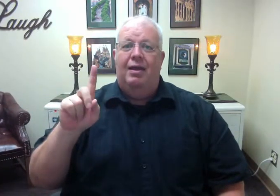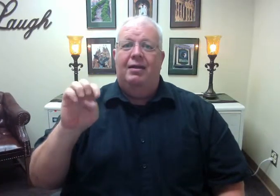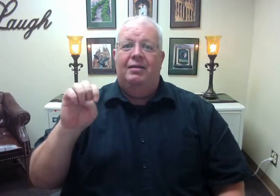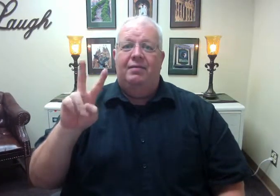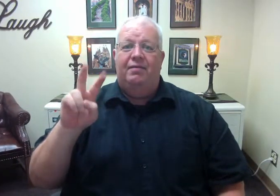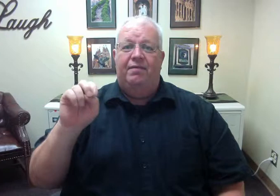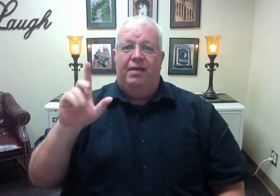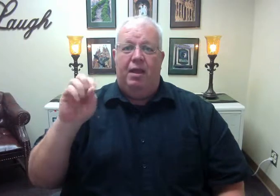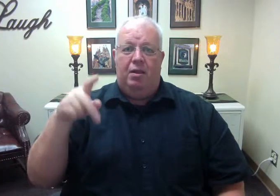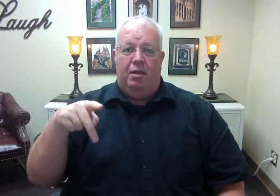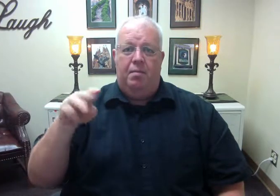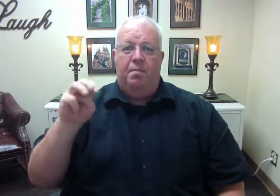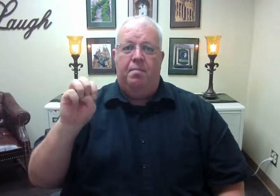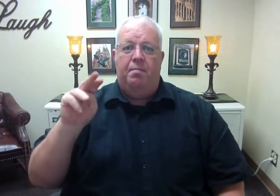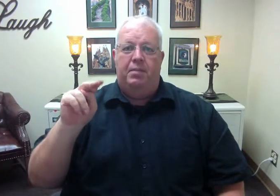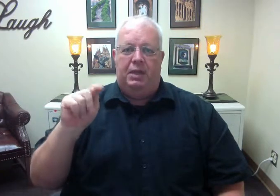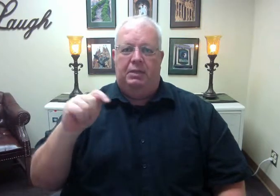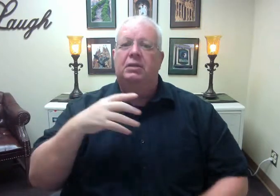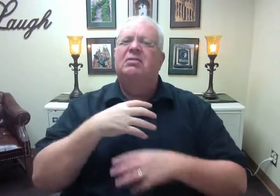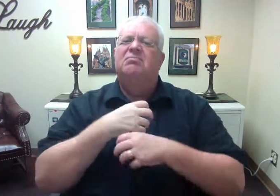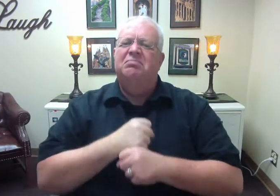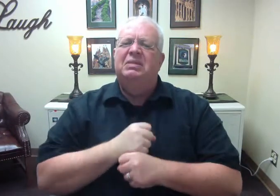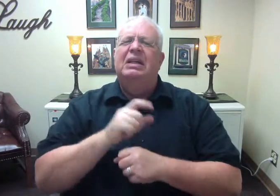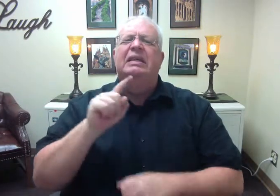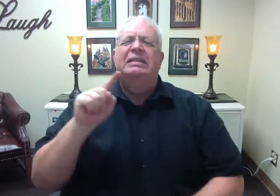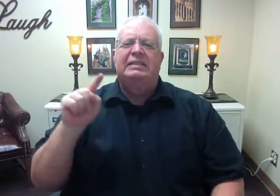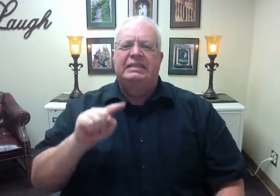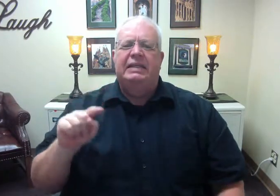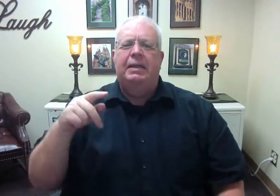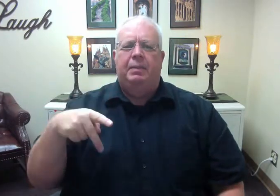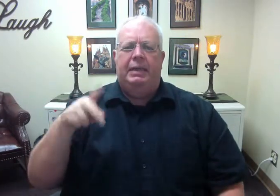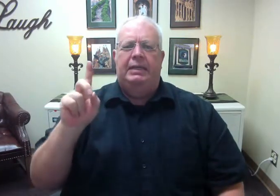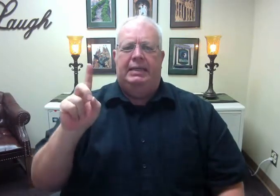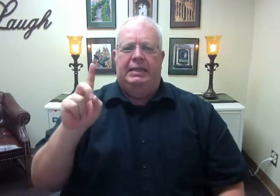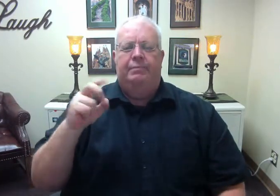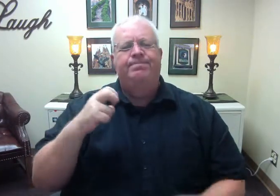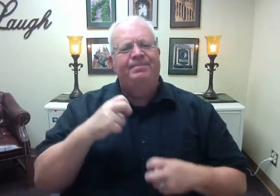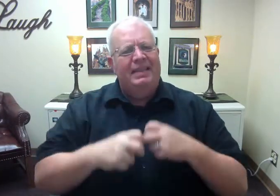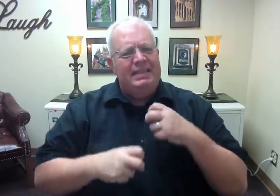This is a difficult theory to explain, but I will try to keep it simple.